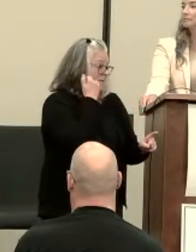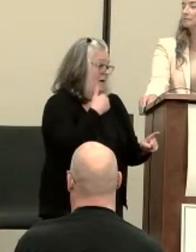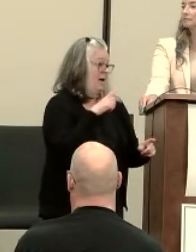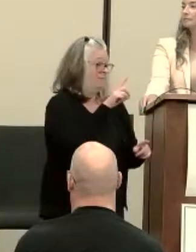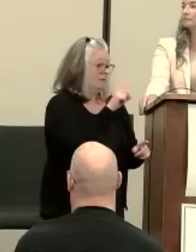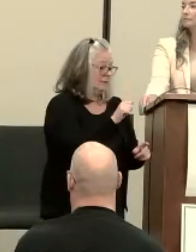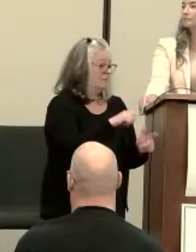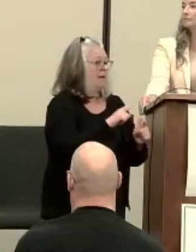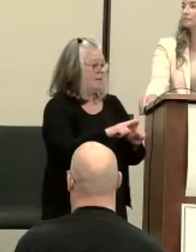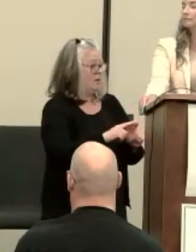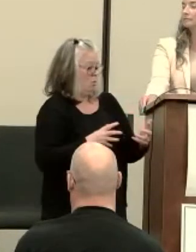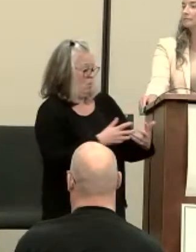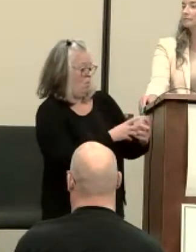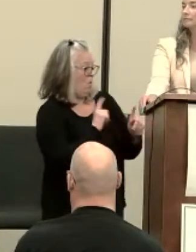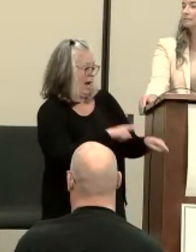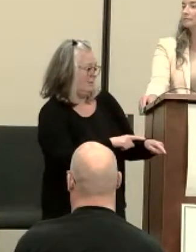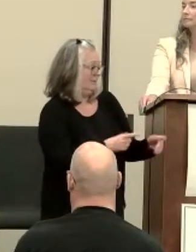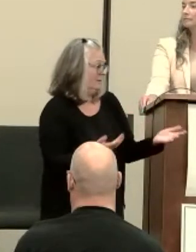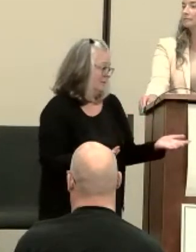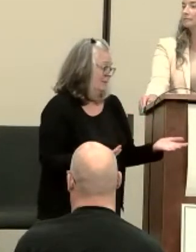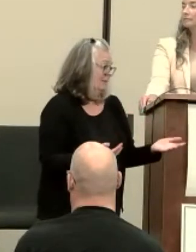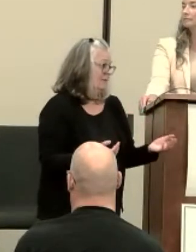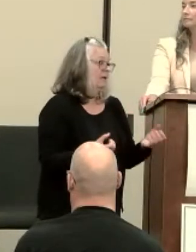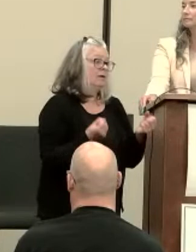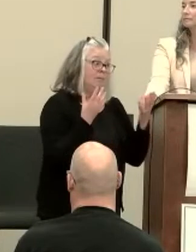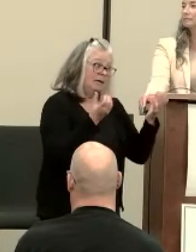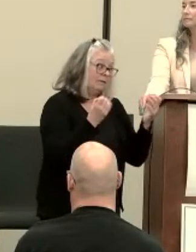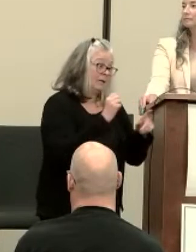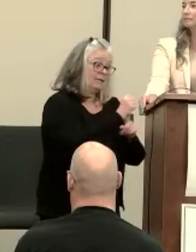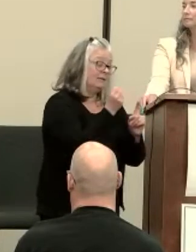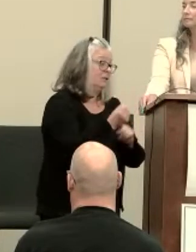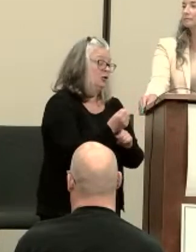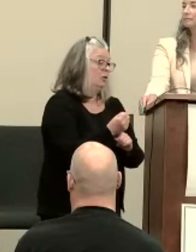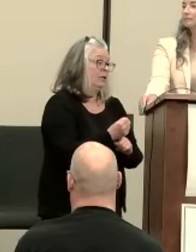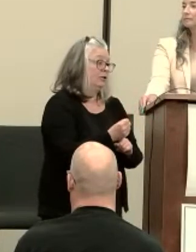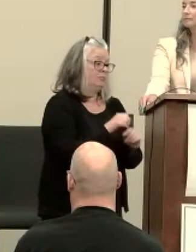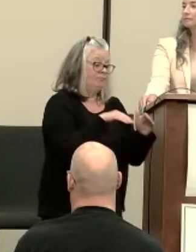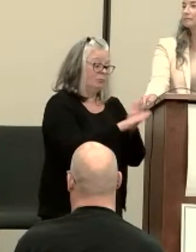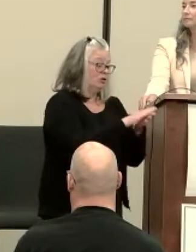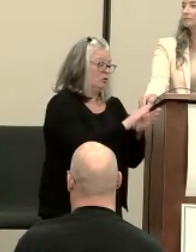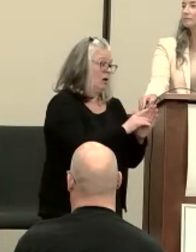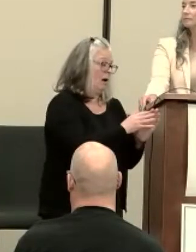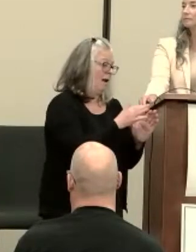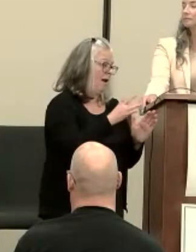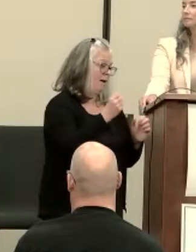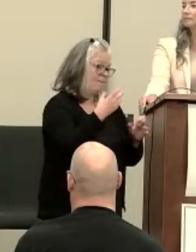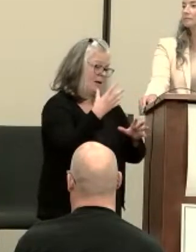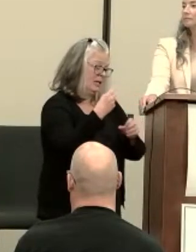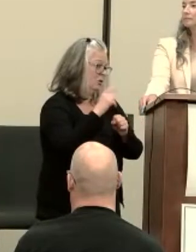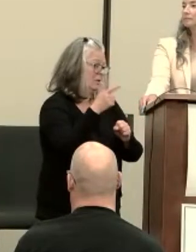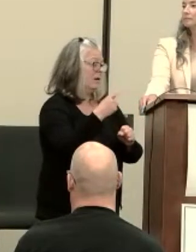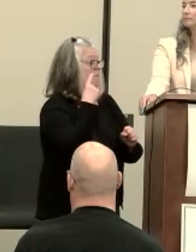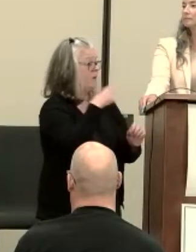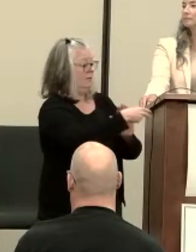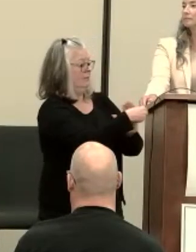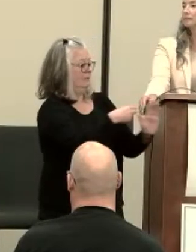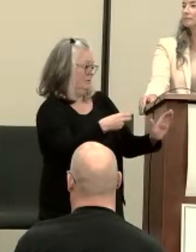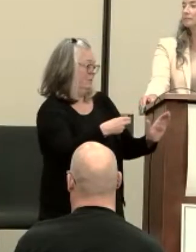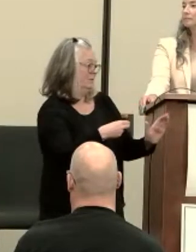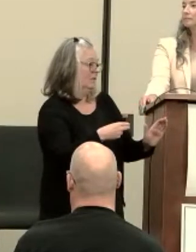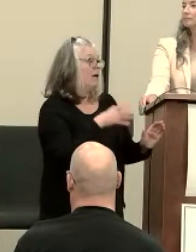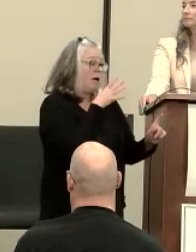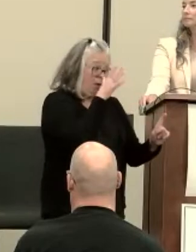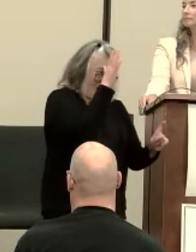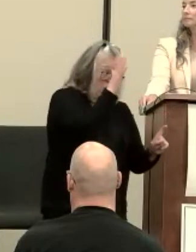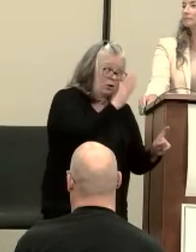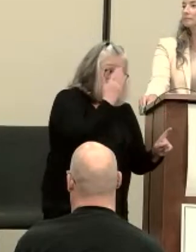and to be able to react. For in many cases, it takes years for a diagnosis, even though parents might know that